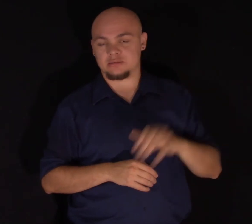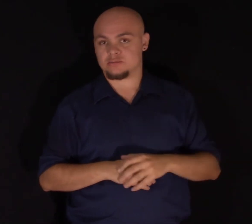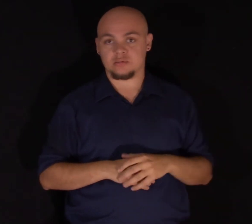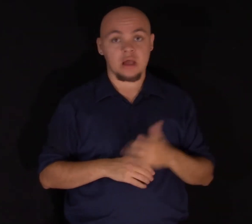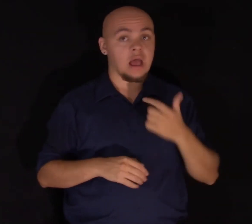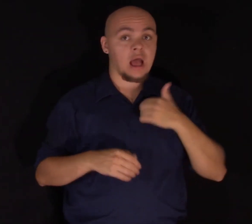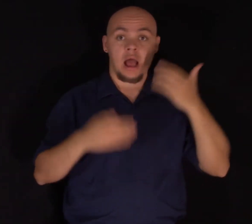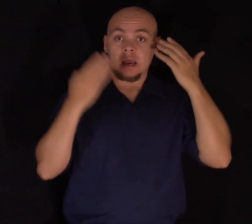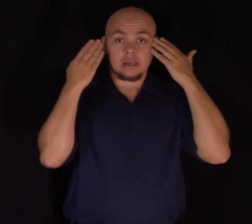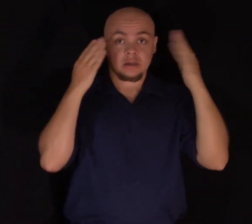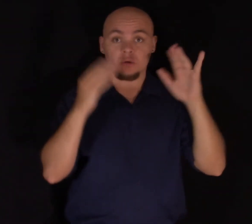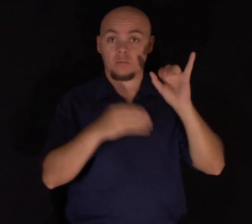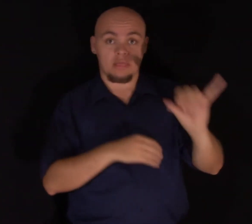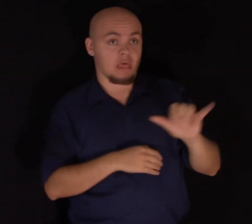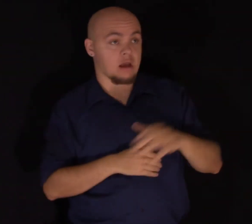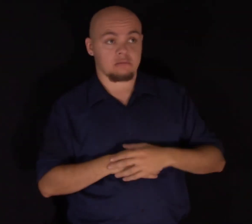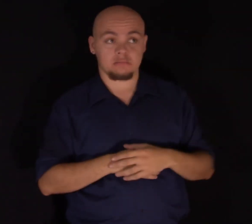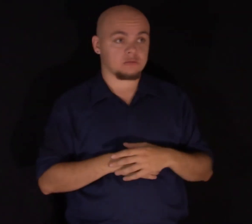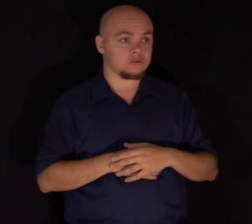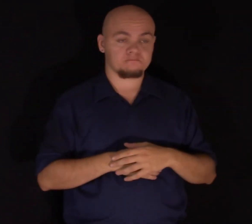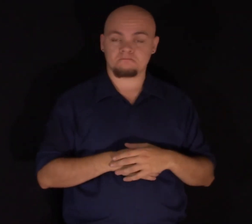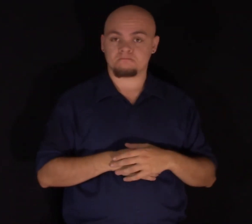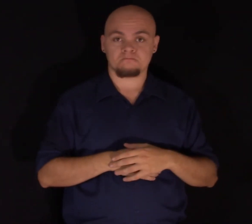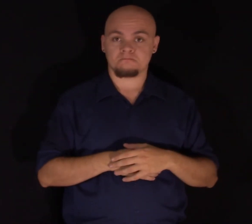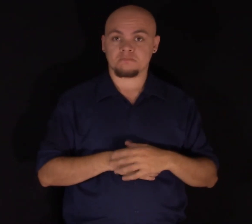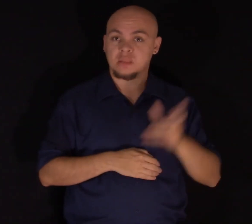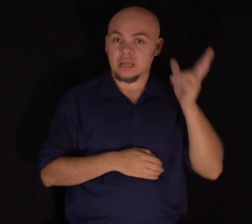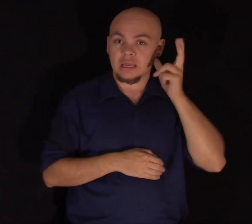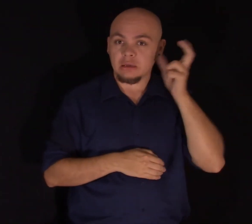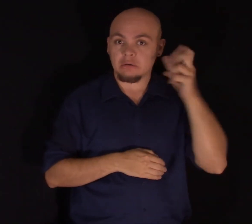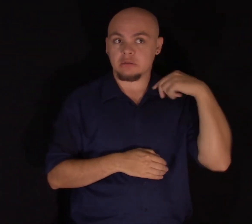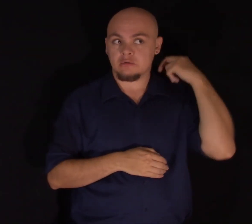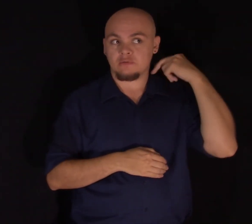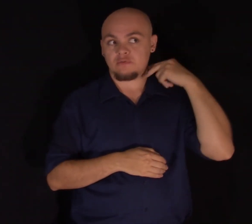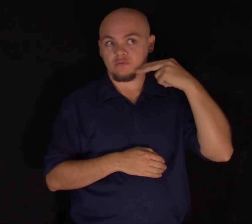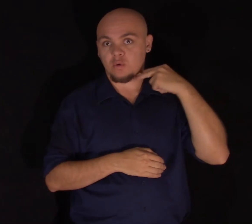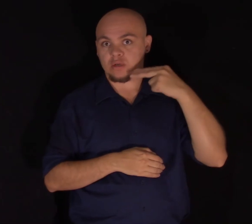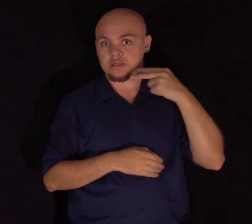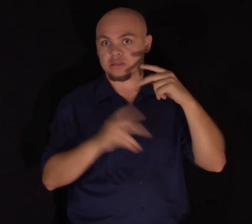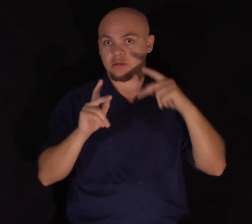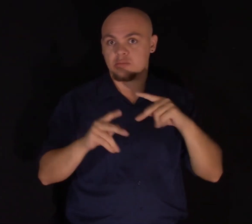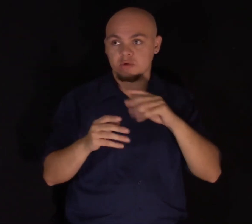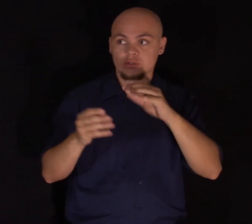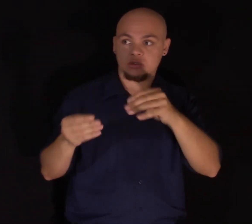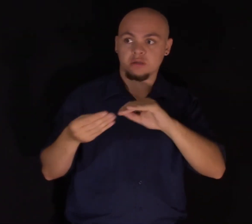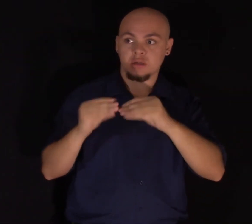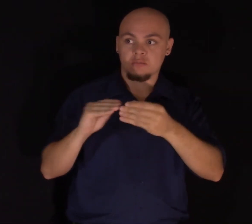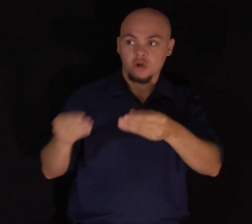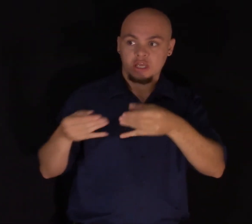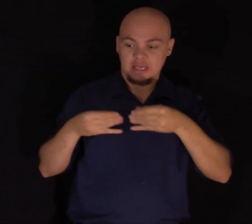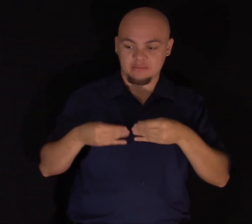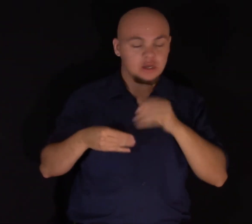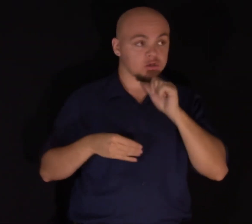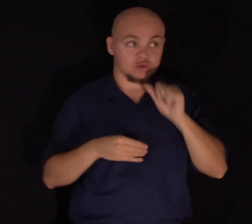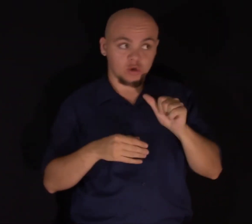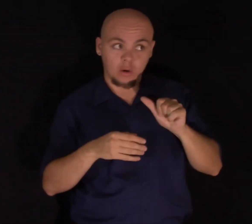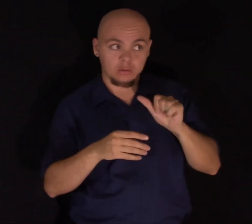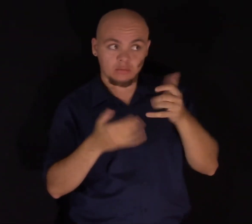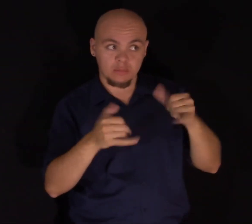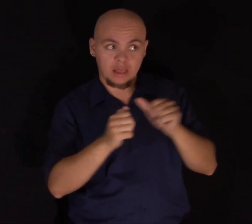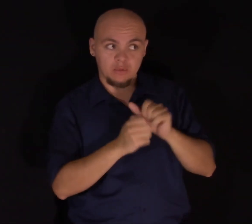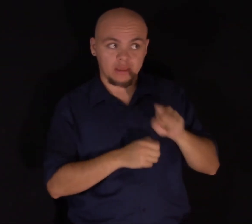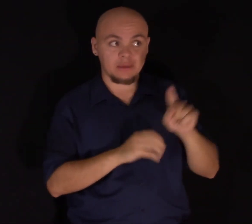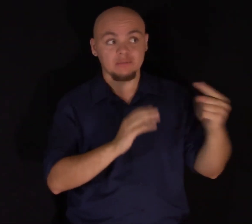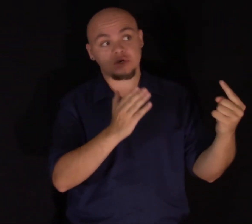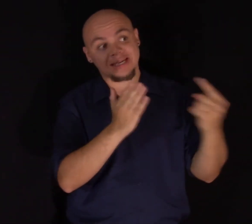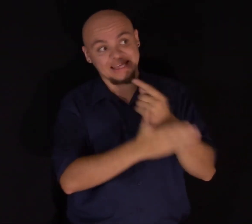what that noise was. I could not discern it. And I kept hearing the voice of the person who gave me his phone number saying, Daryl, do not fool with Roger Kelly. He will kill